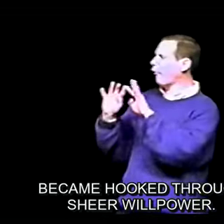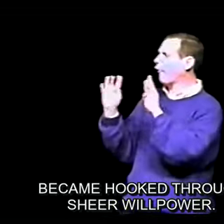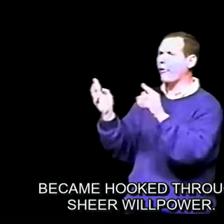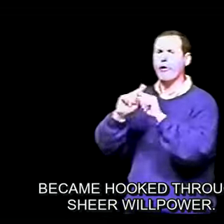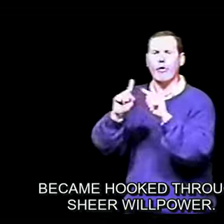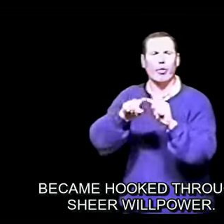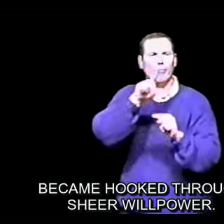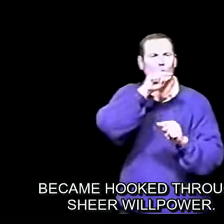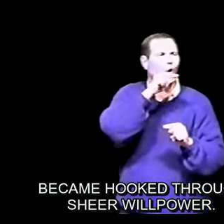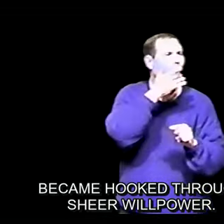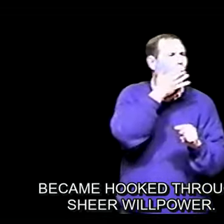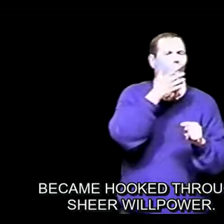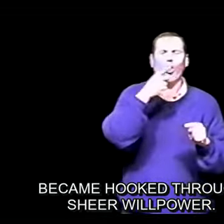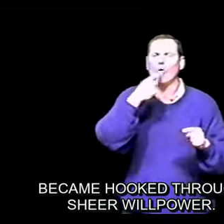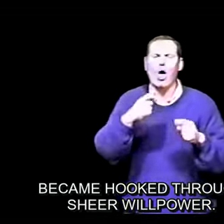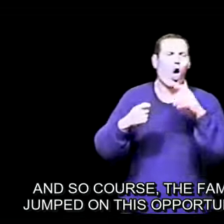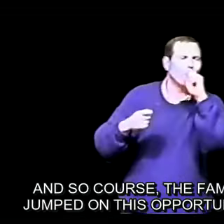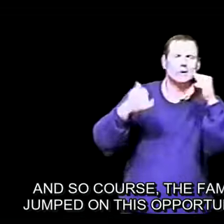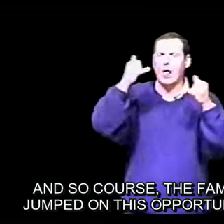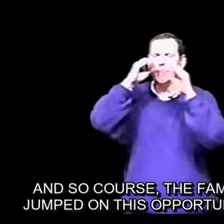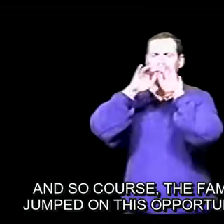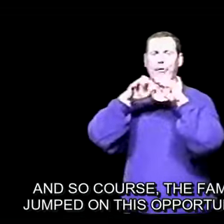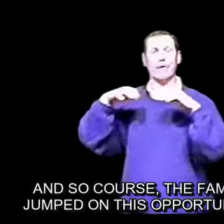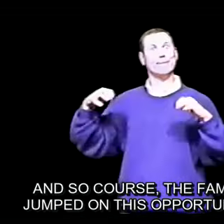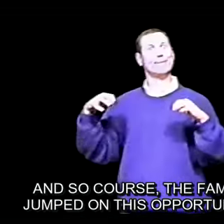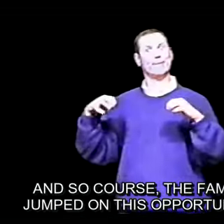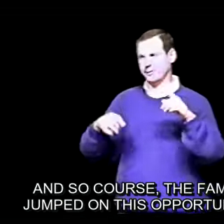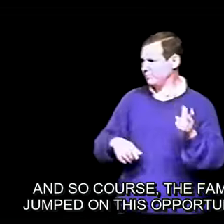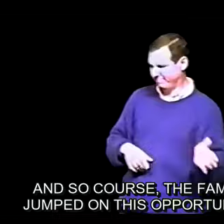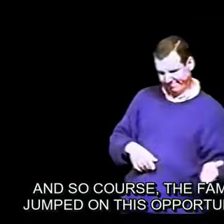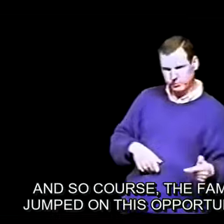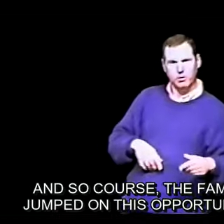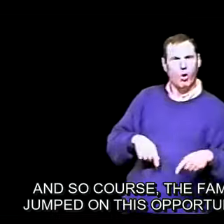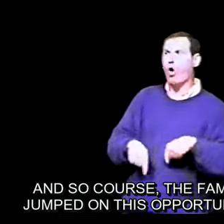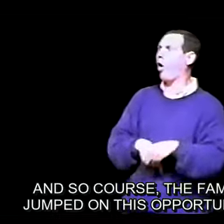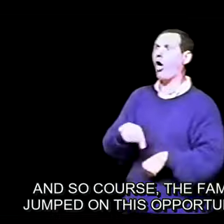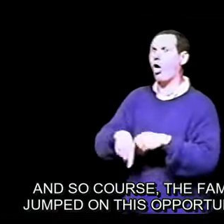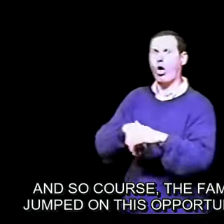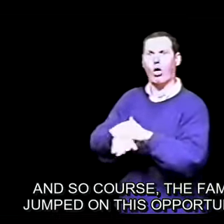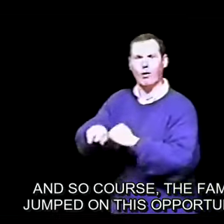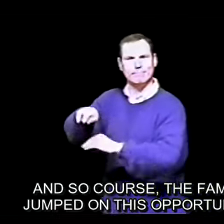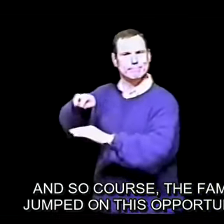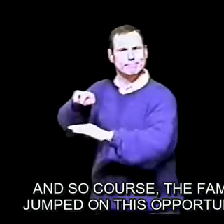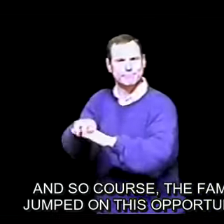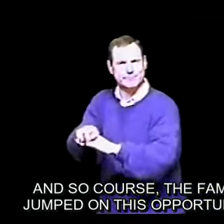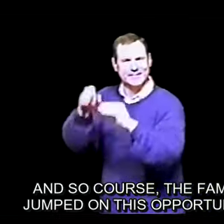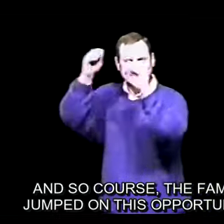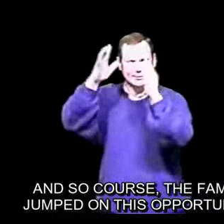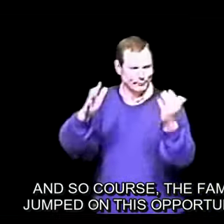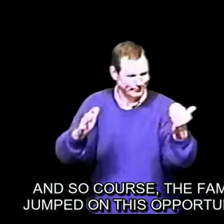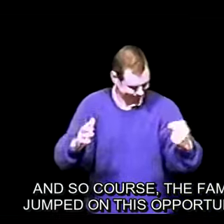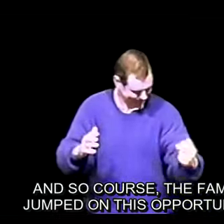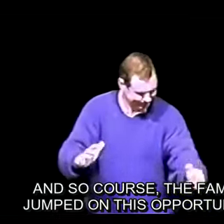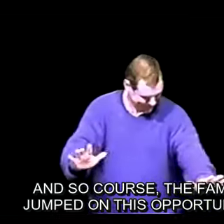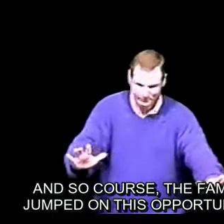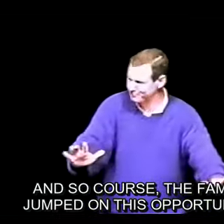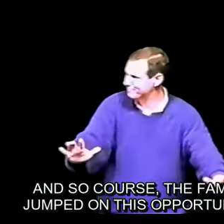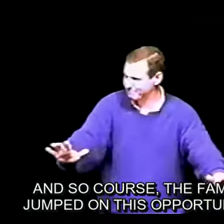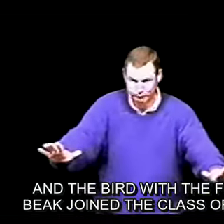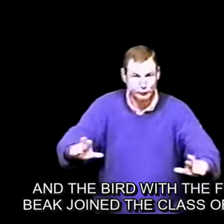willpower. And so, of course, the family jumped on this opportunity. And the